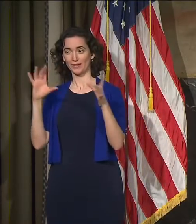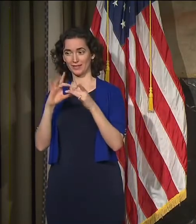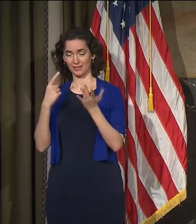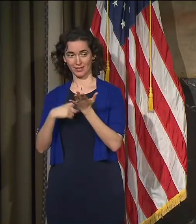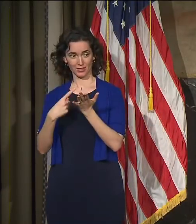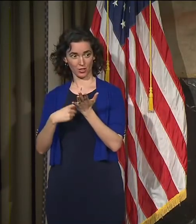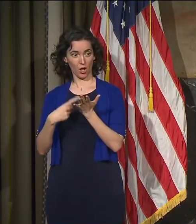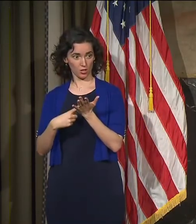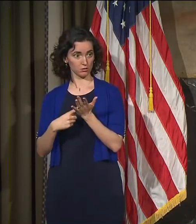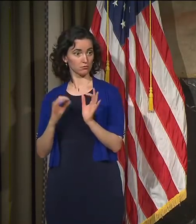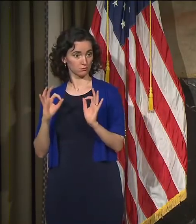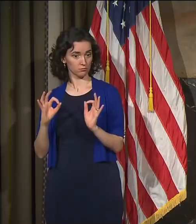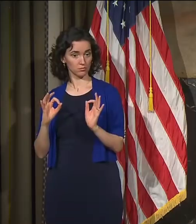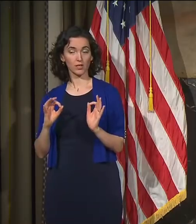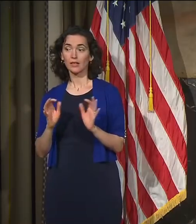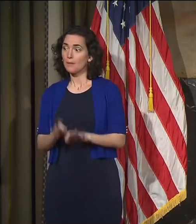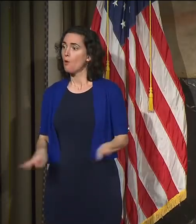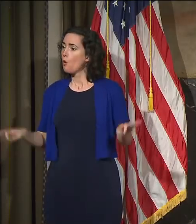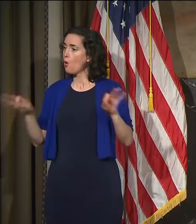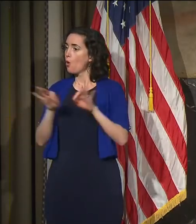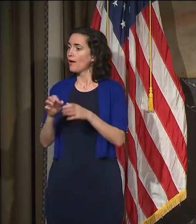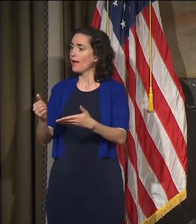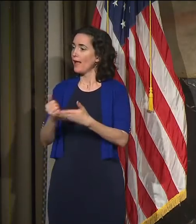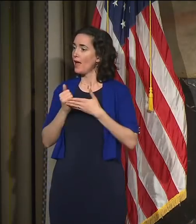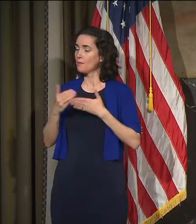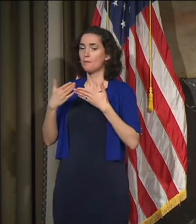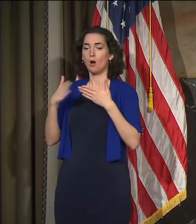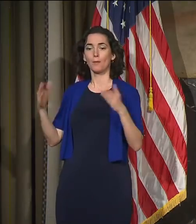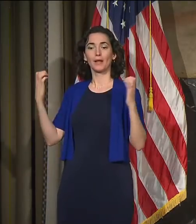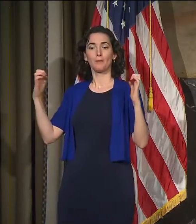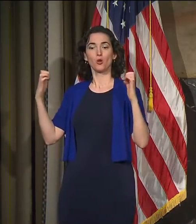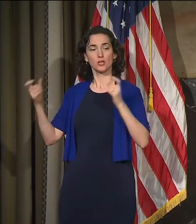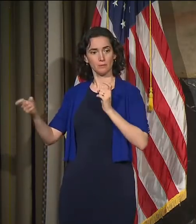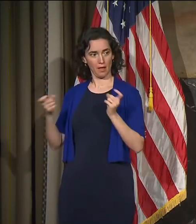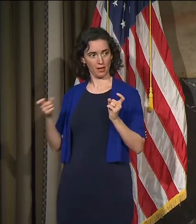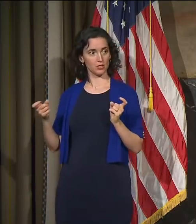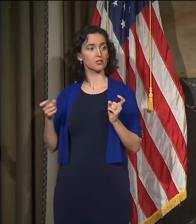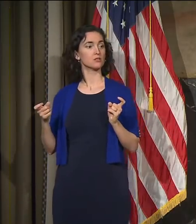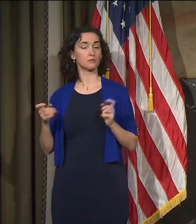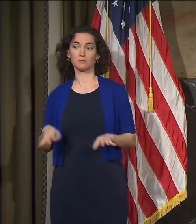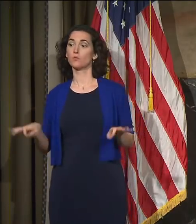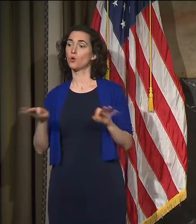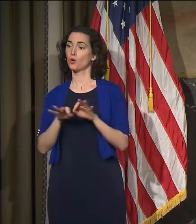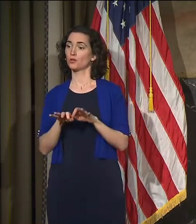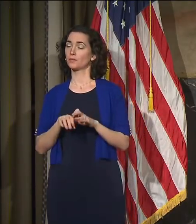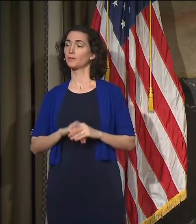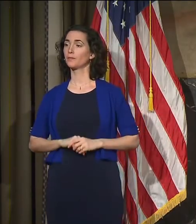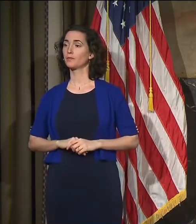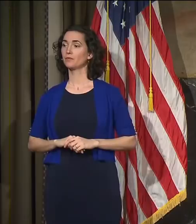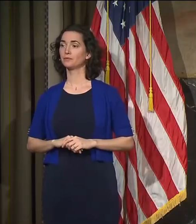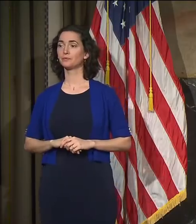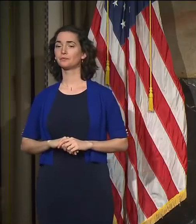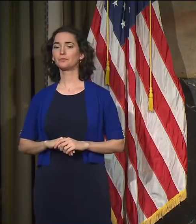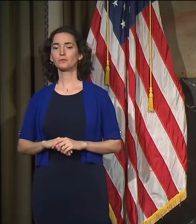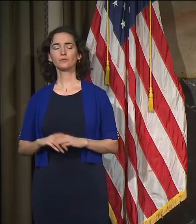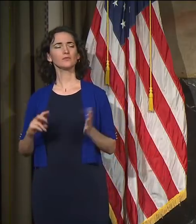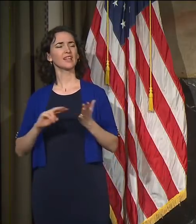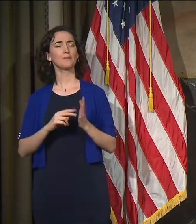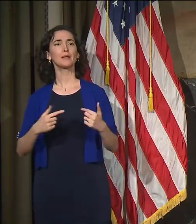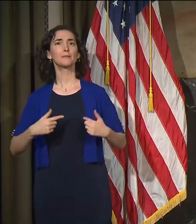are certainly part of that, and they're essential to managing this public health emergency. I'm not going to say that I'm